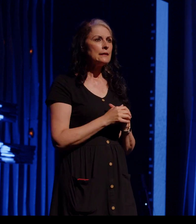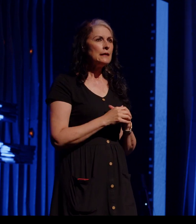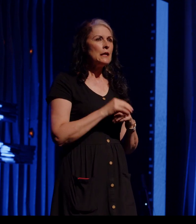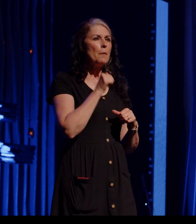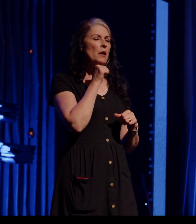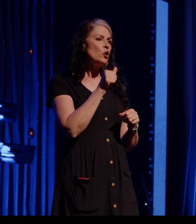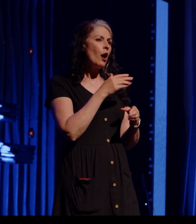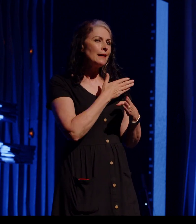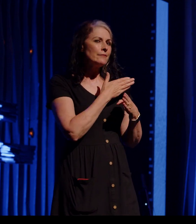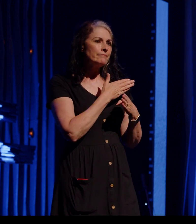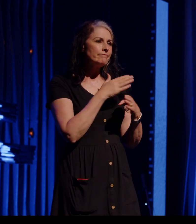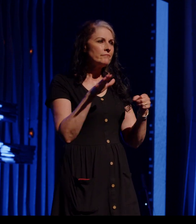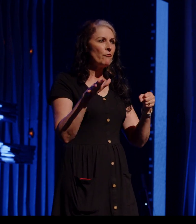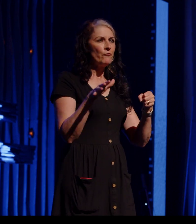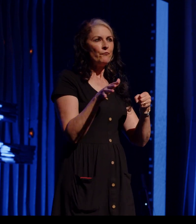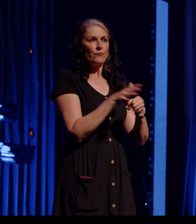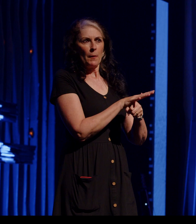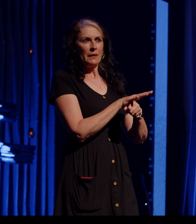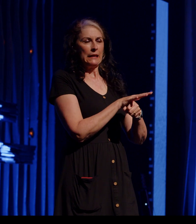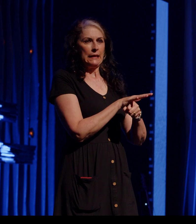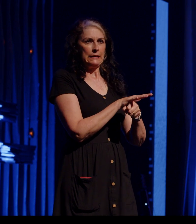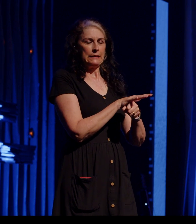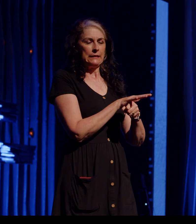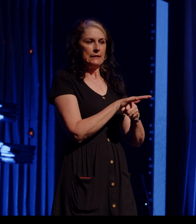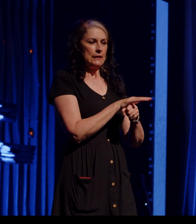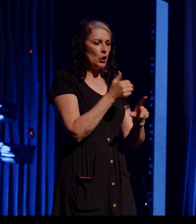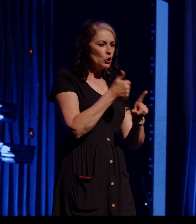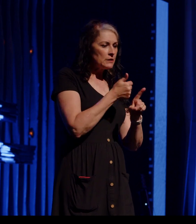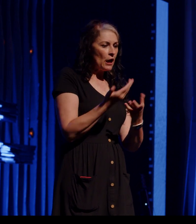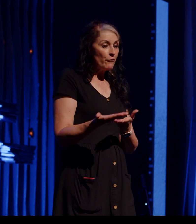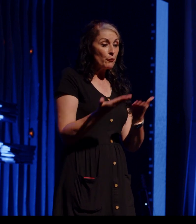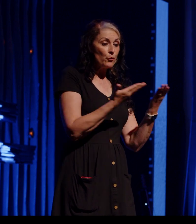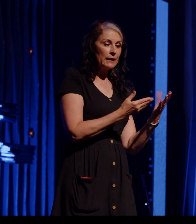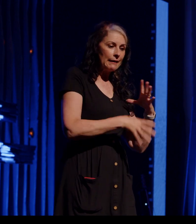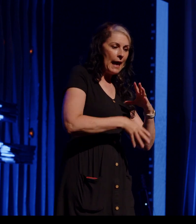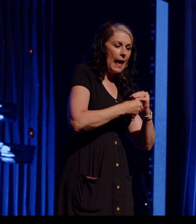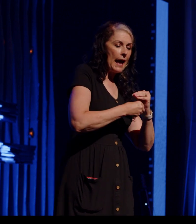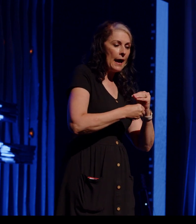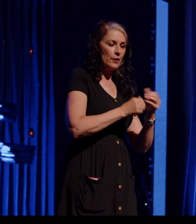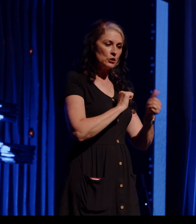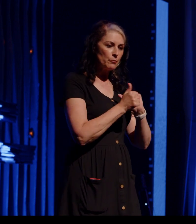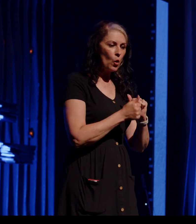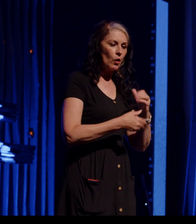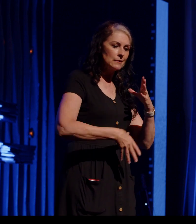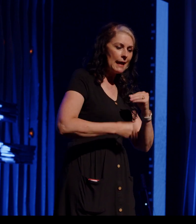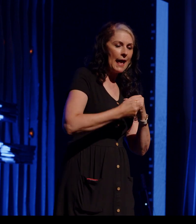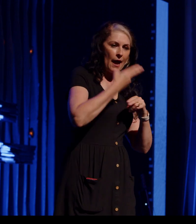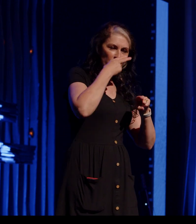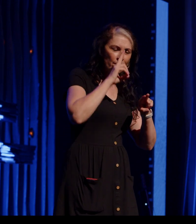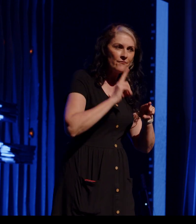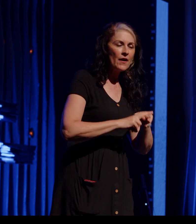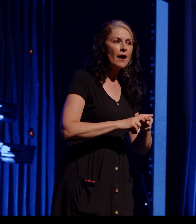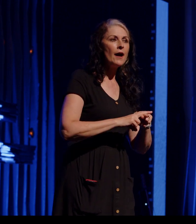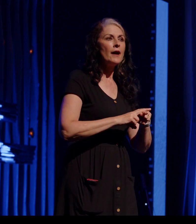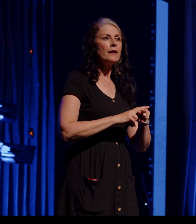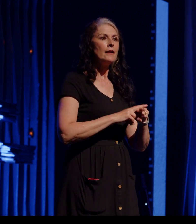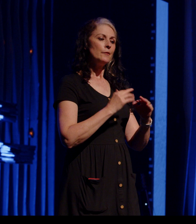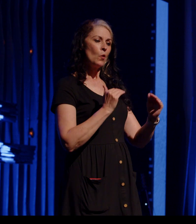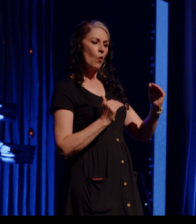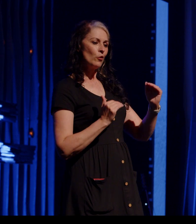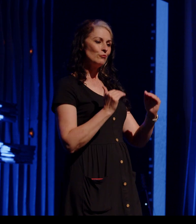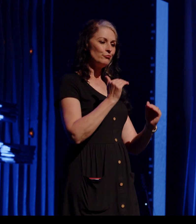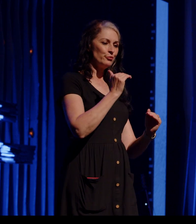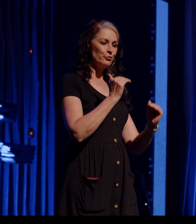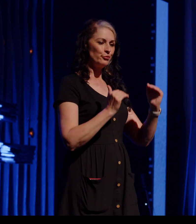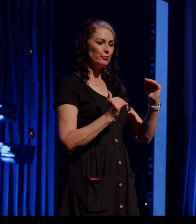but it wasn't complete. Having you bring in the fun, the sports, it made the